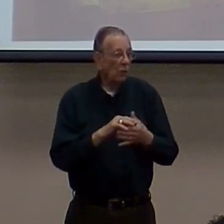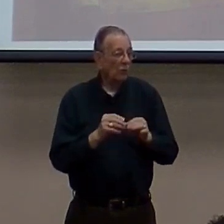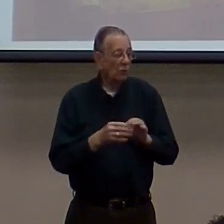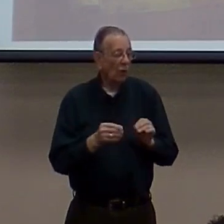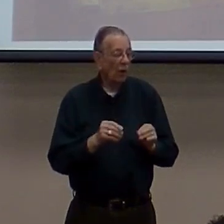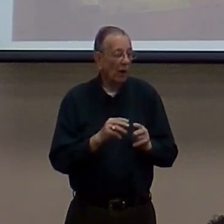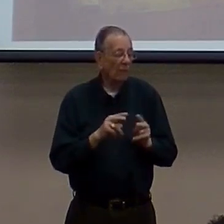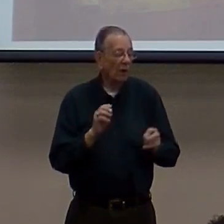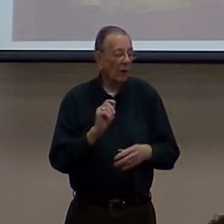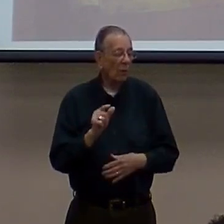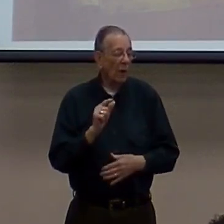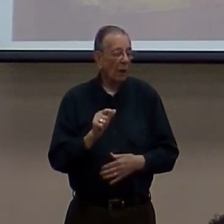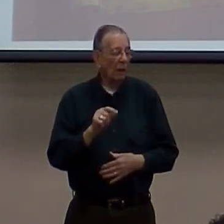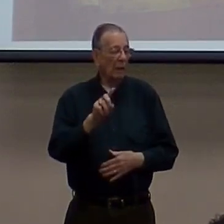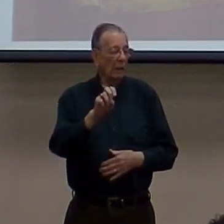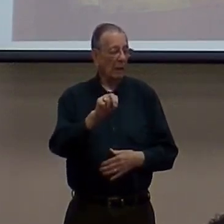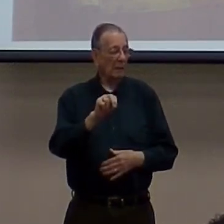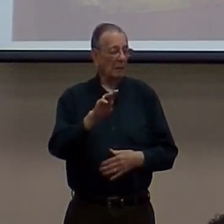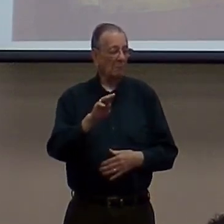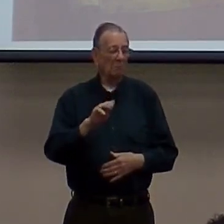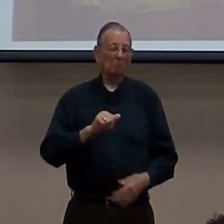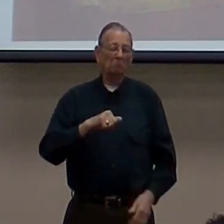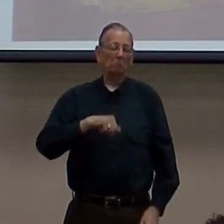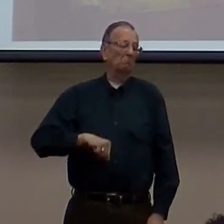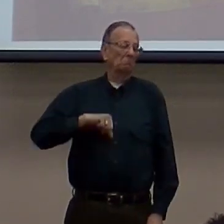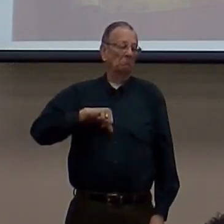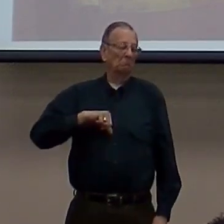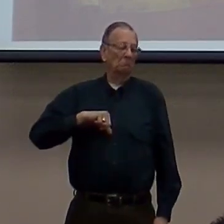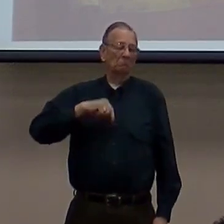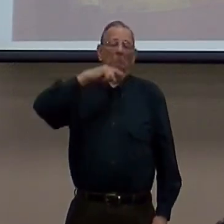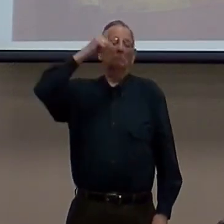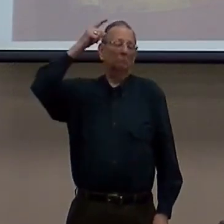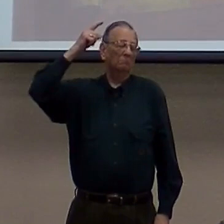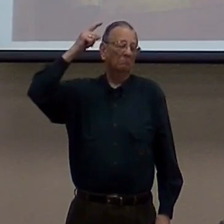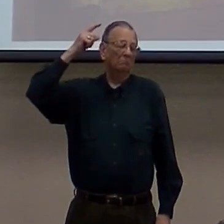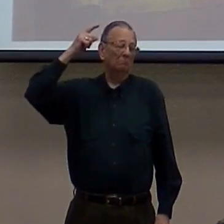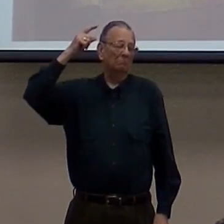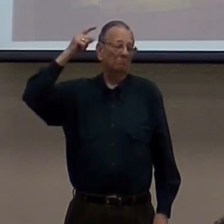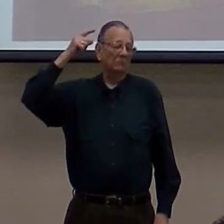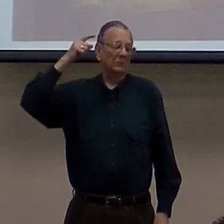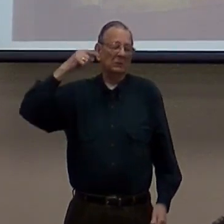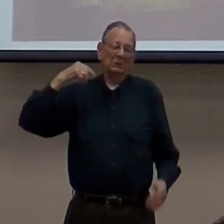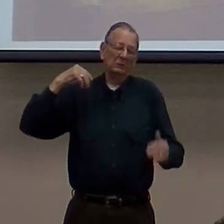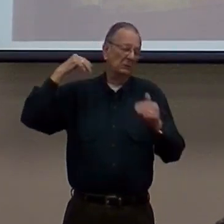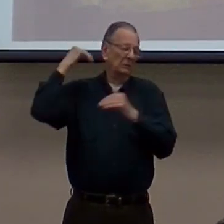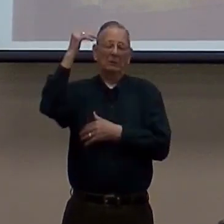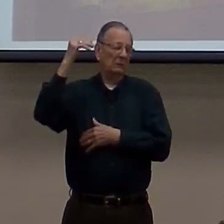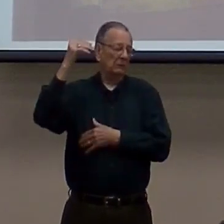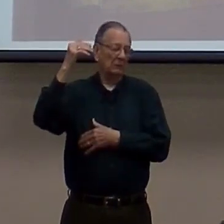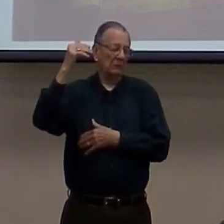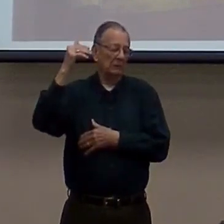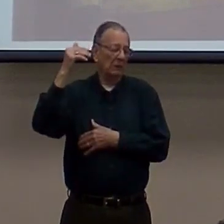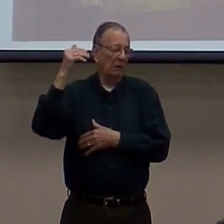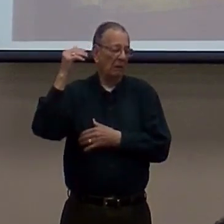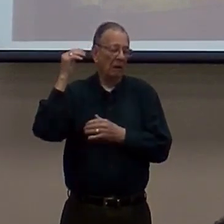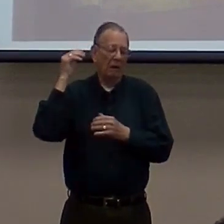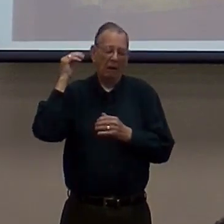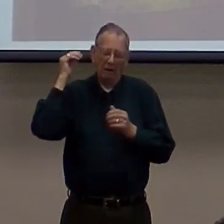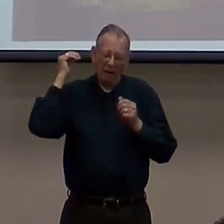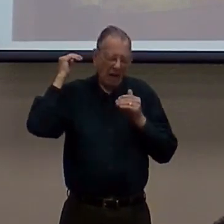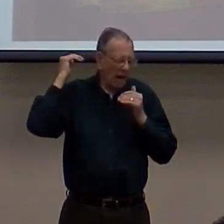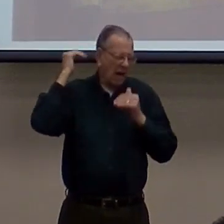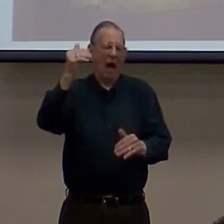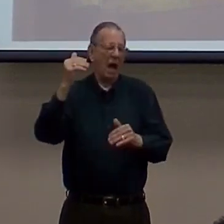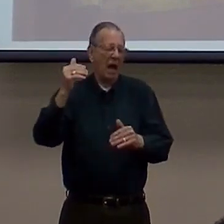sure. Nebuchadnezzar's arrogance and narcissism have reached heretical and